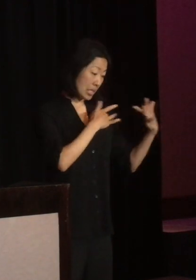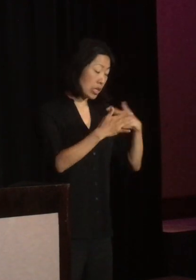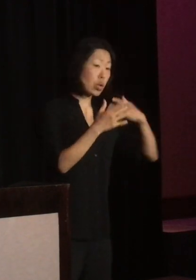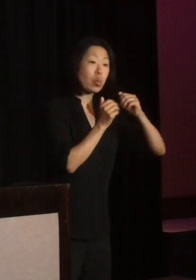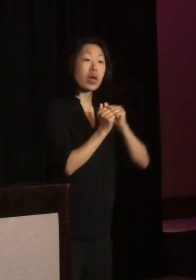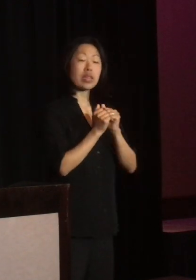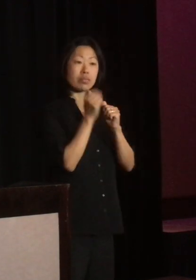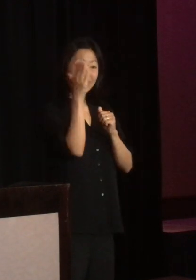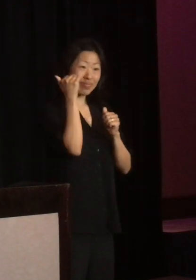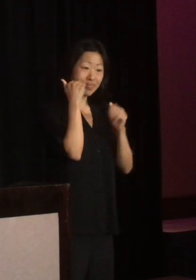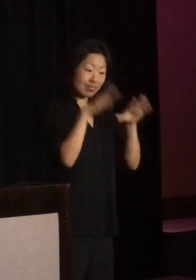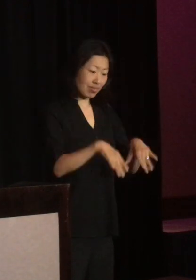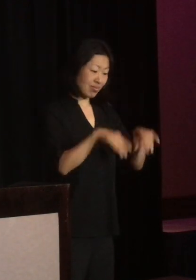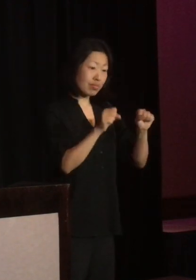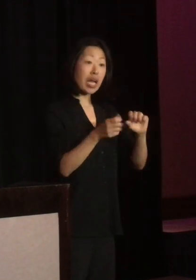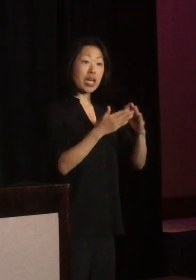that